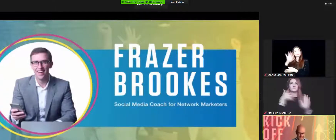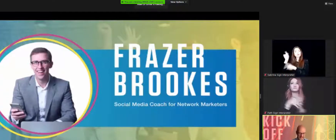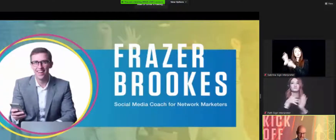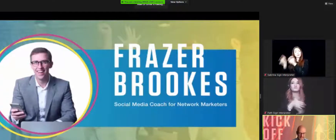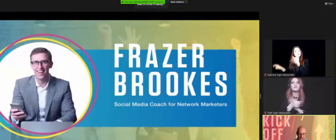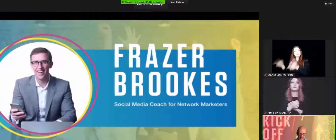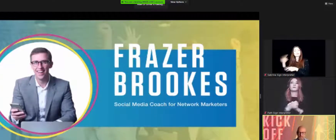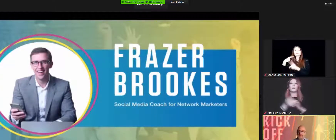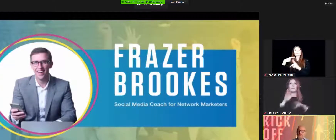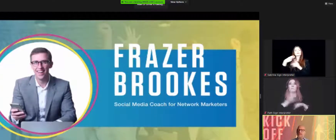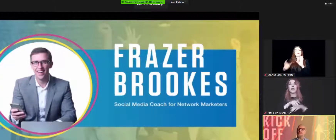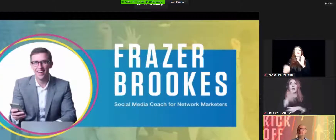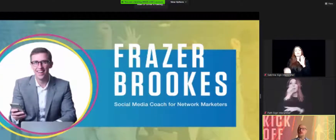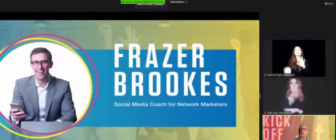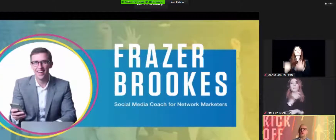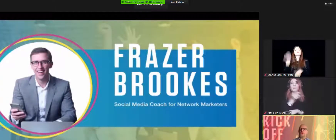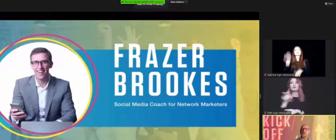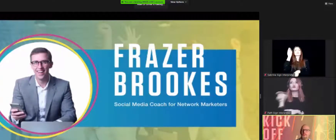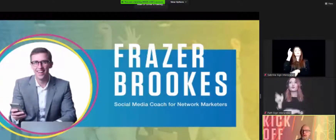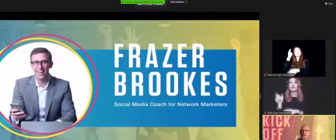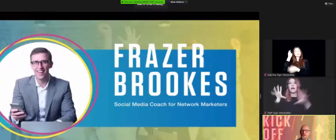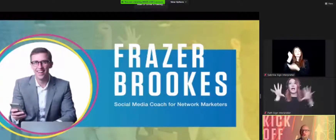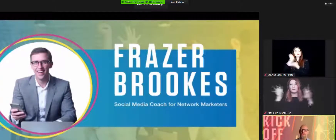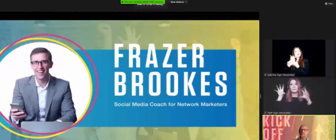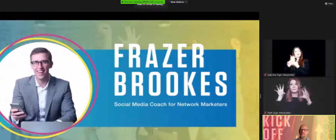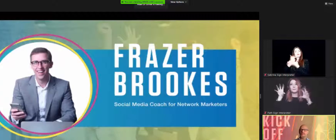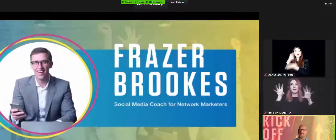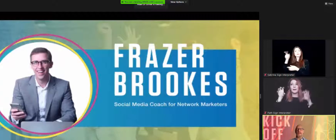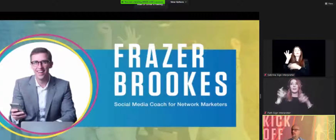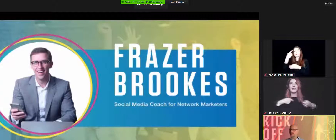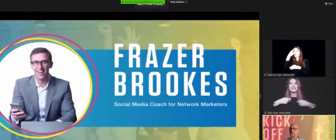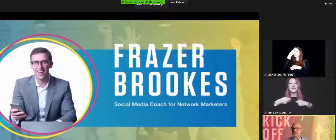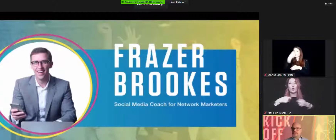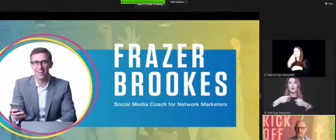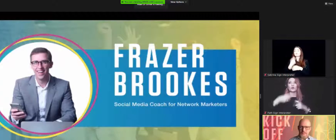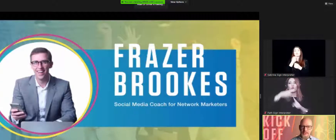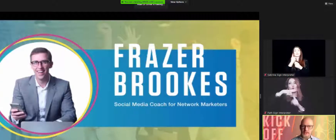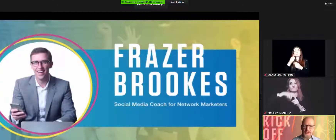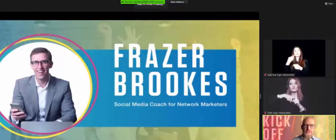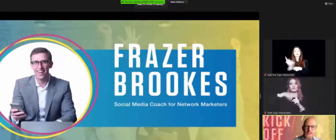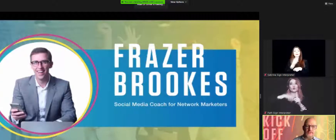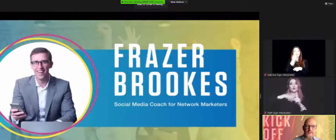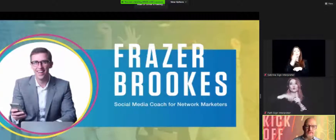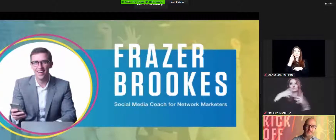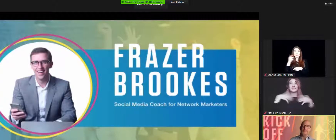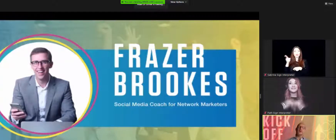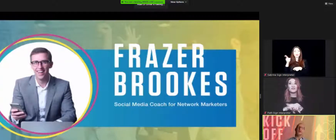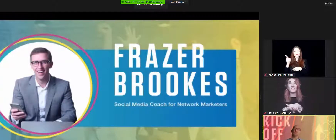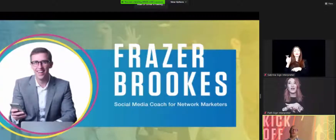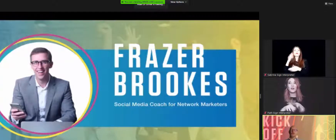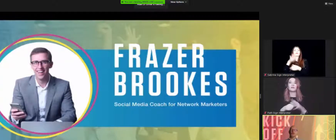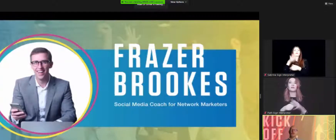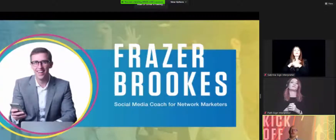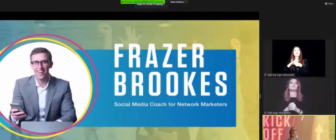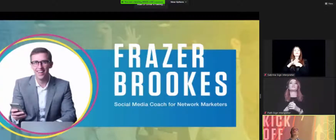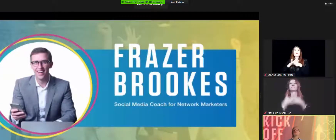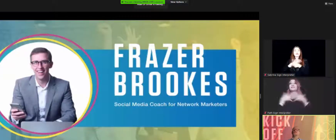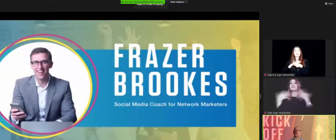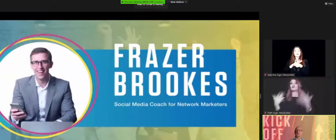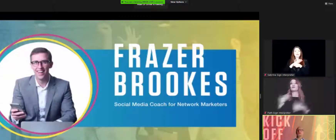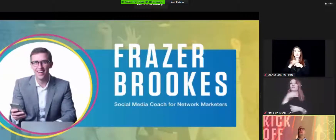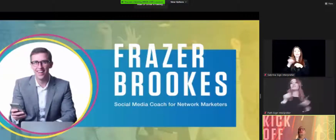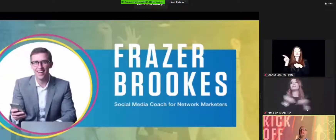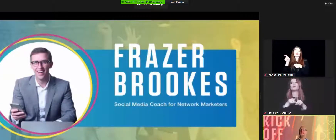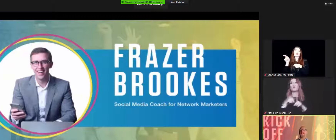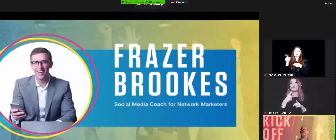companies. Yes. So he's not only a top coach, and probably the most of you, because the most of our people went to GoPro. You saw it.